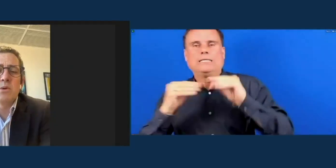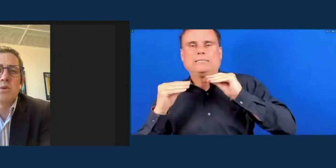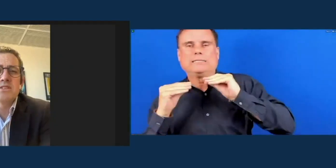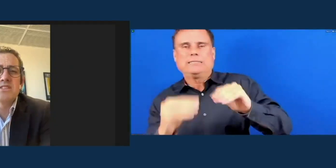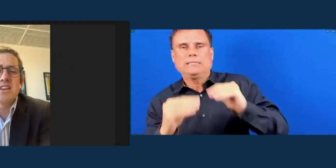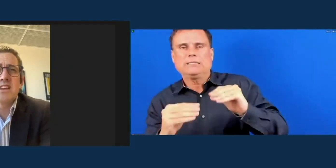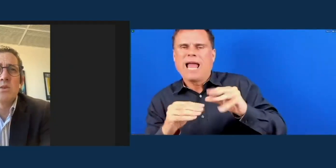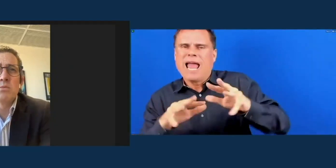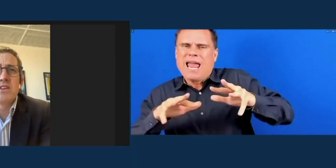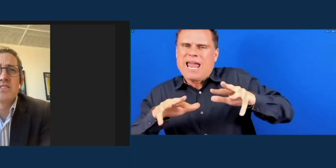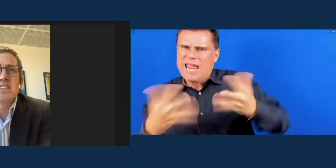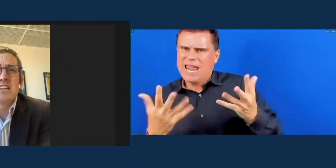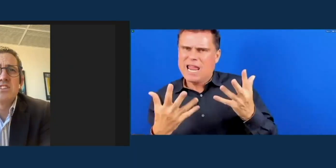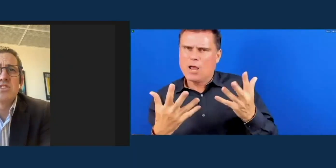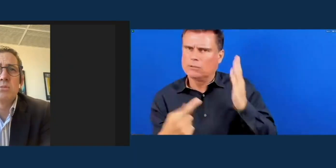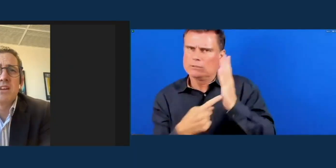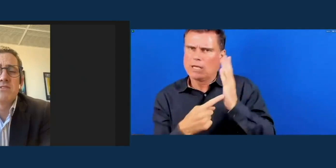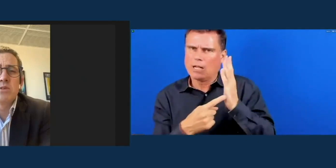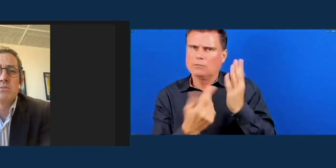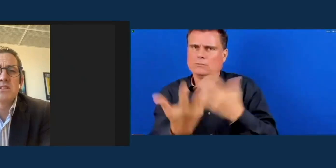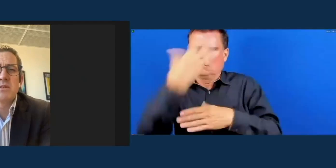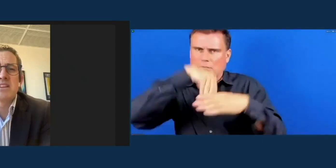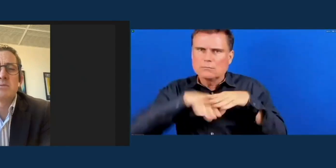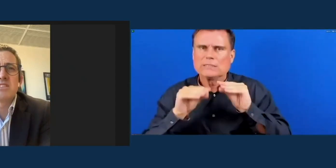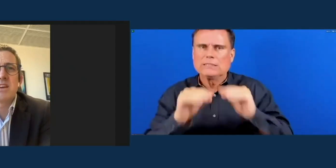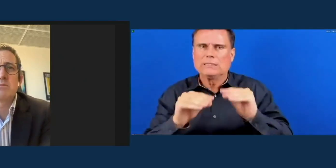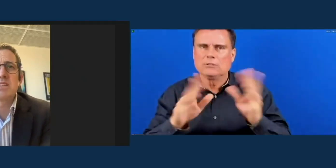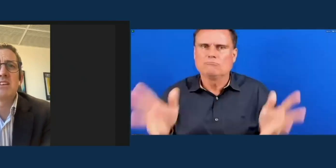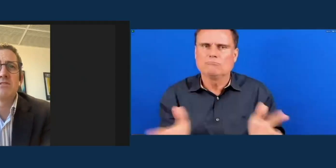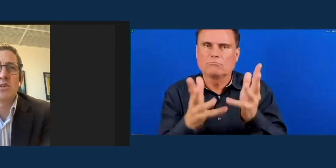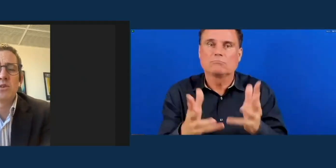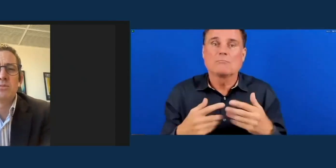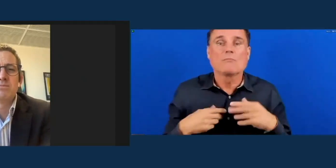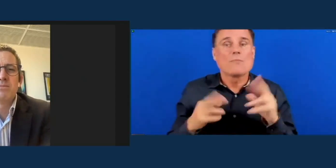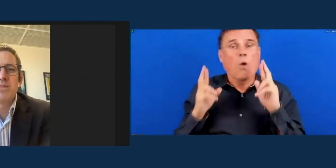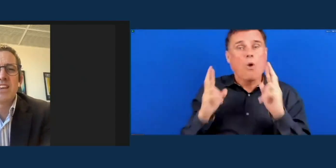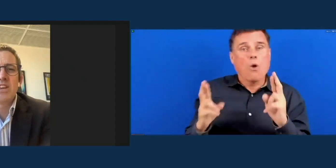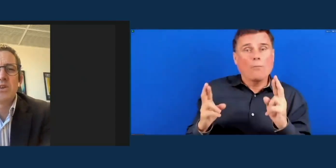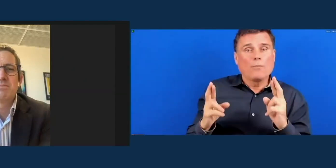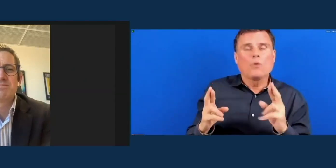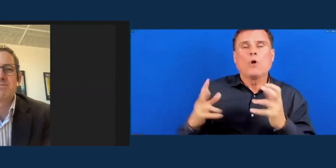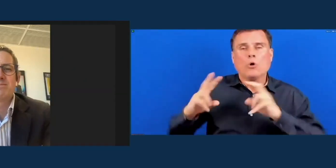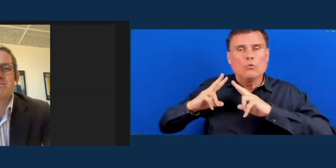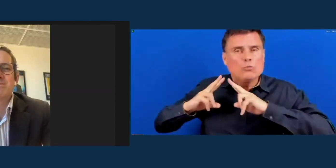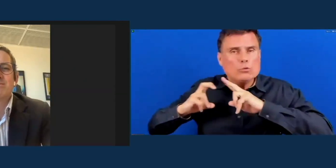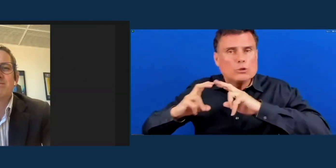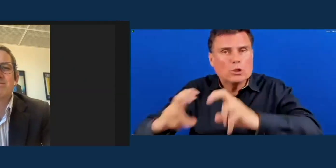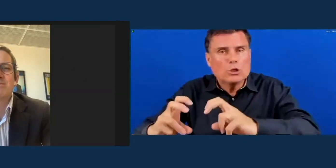education reports, technical briefs, and digital platforms to maximise uptake for all. Thank you.